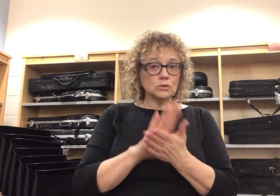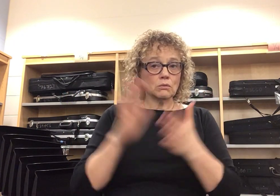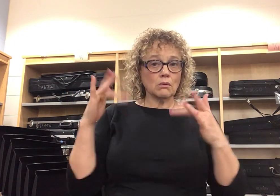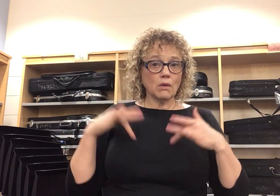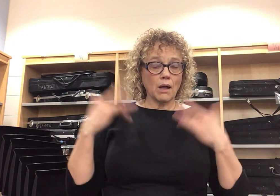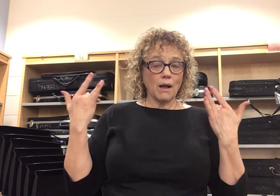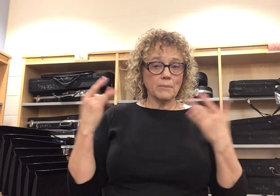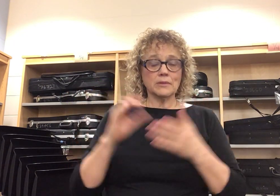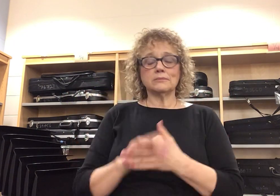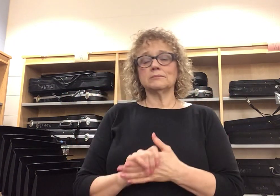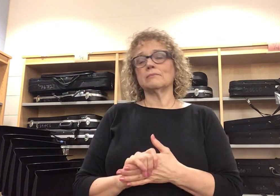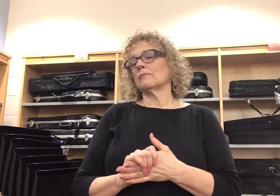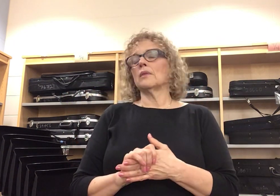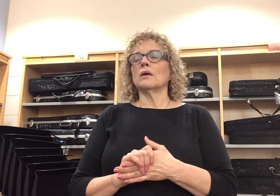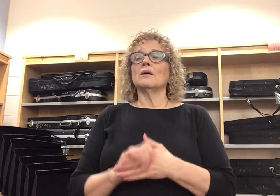happened throughout the year. Here you go.